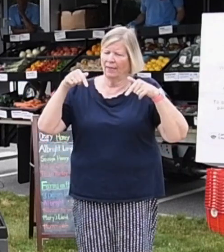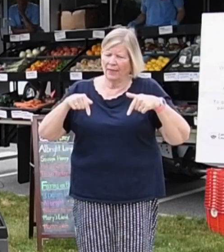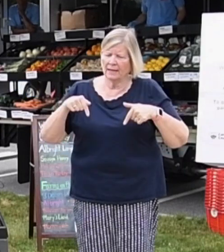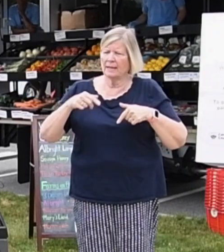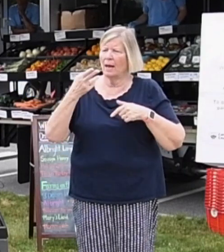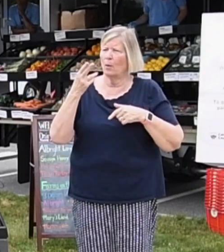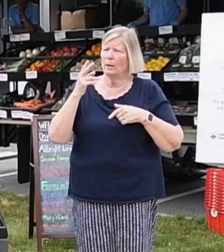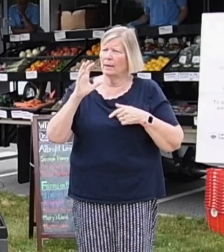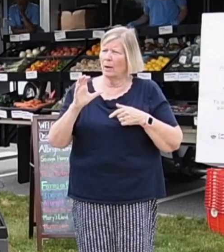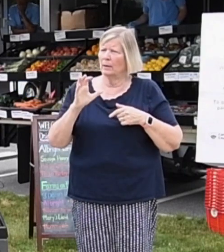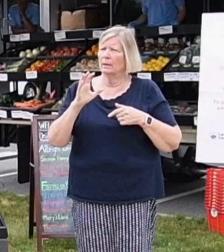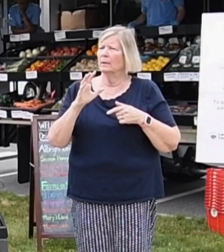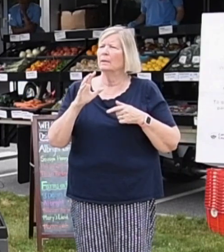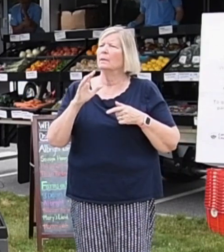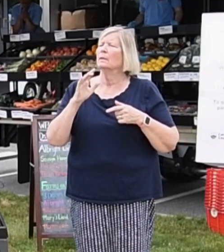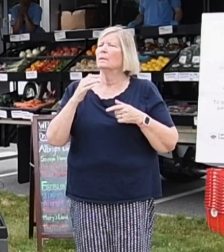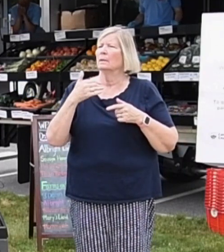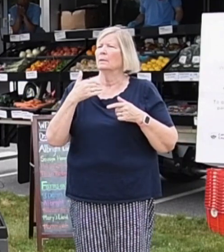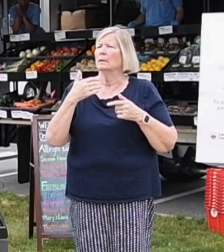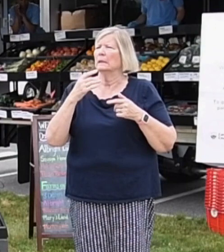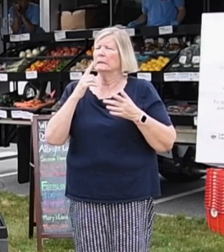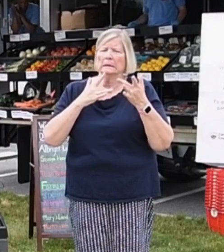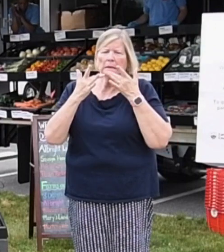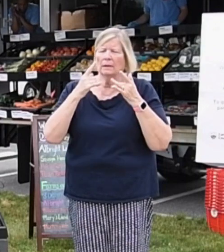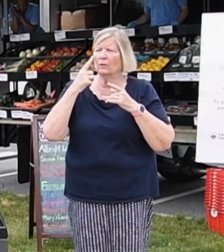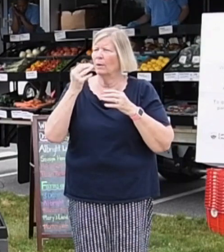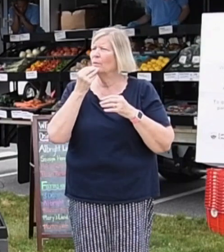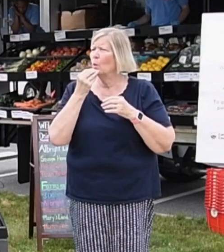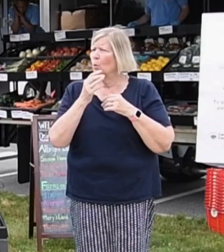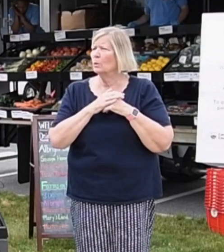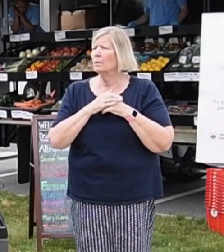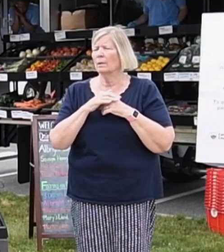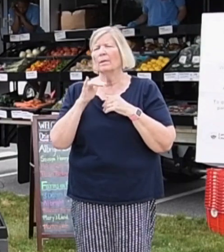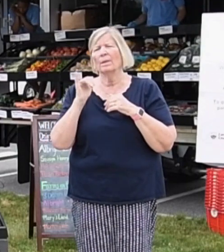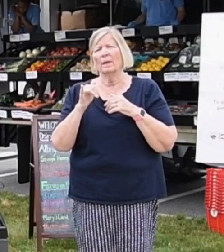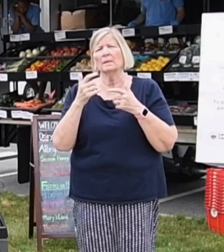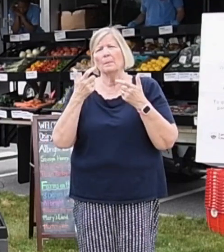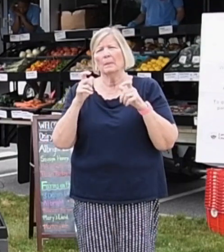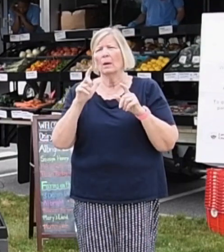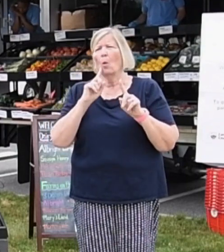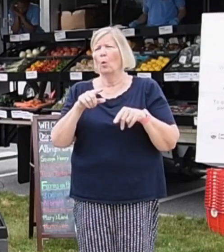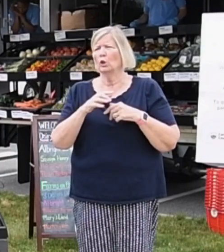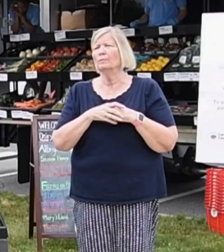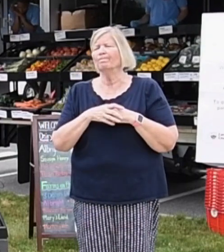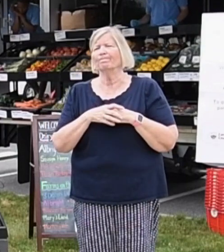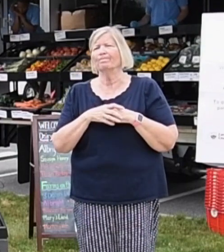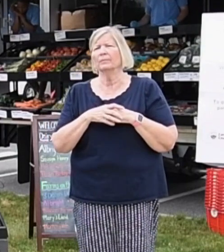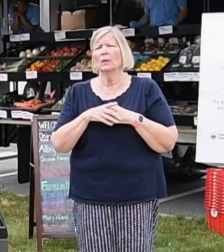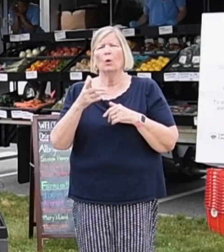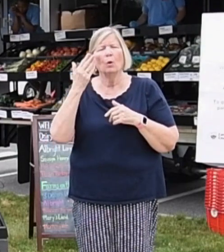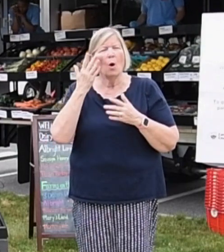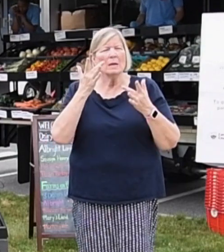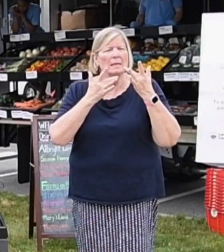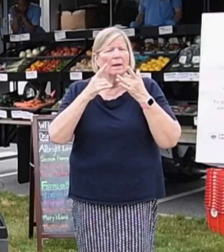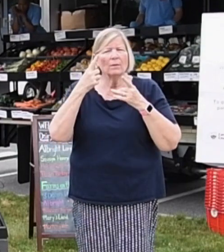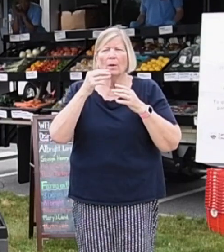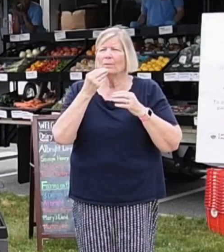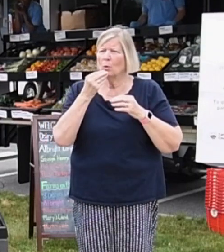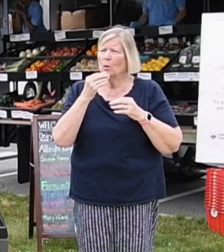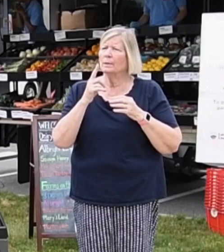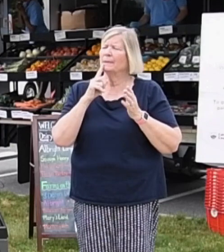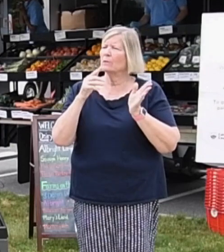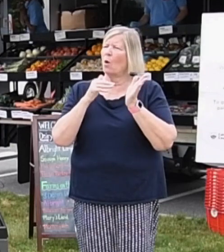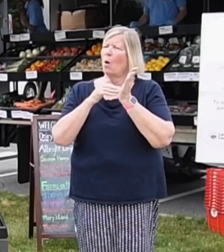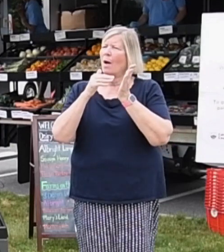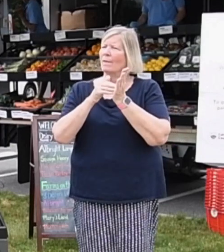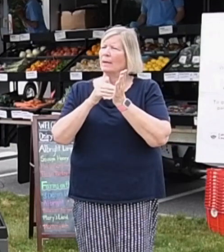county is food insecure. And that is a tall order. You know, food insecurity is often